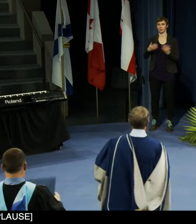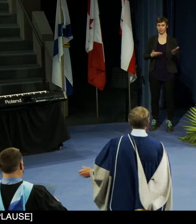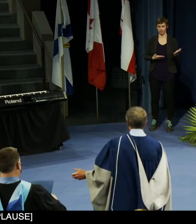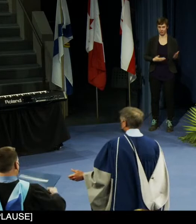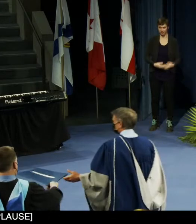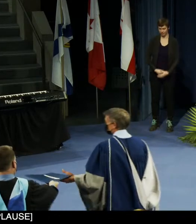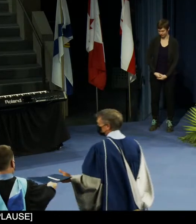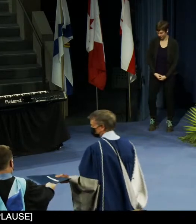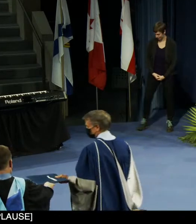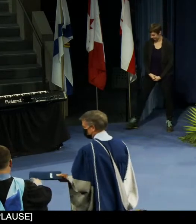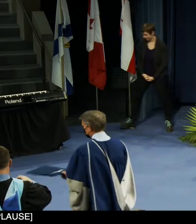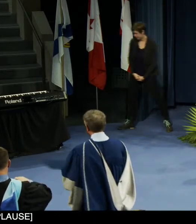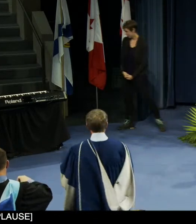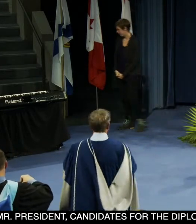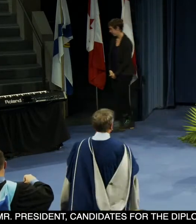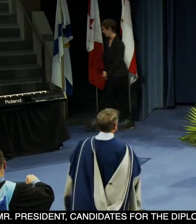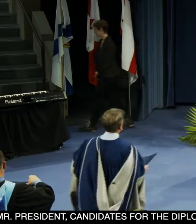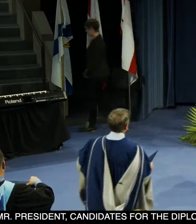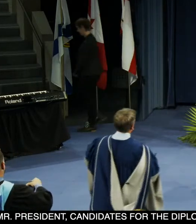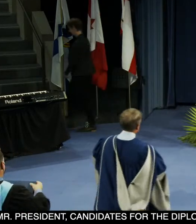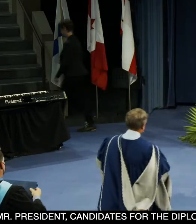Campbell.